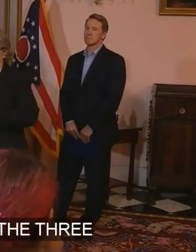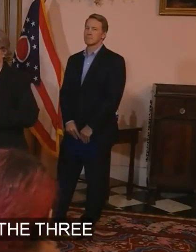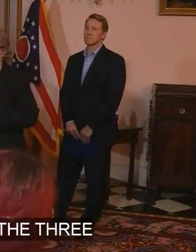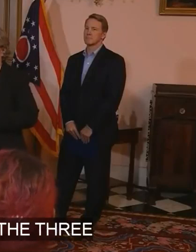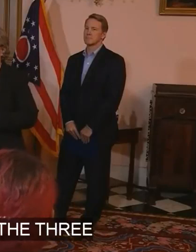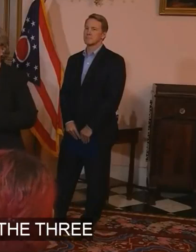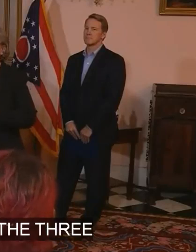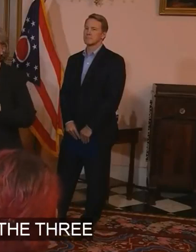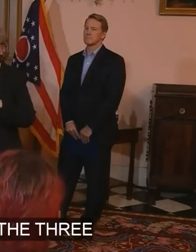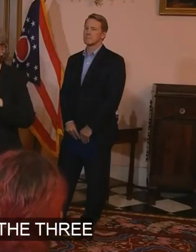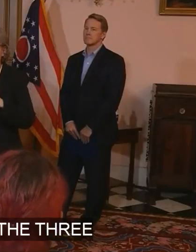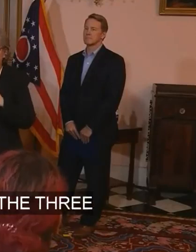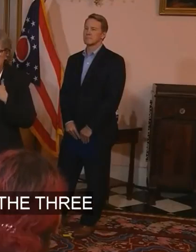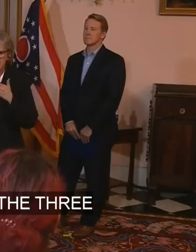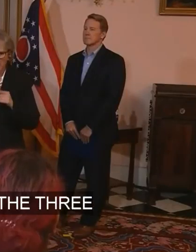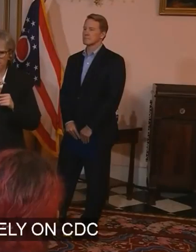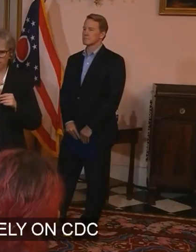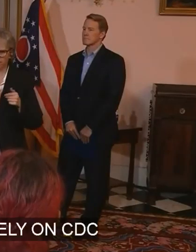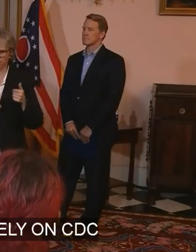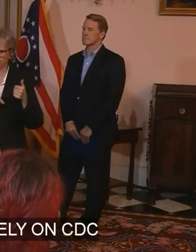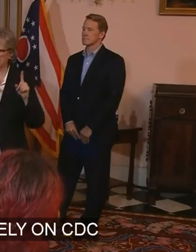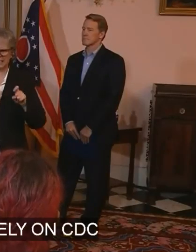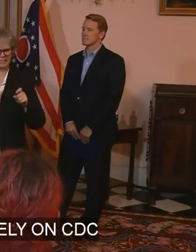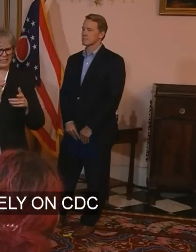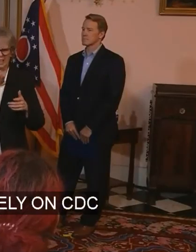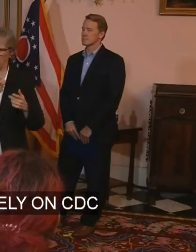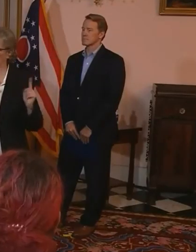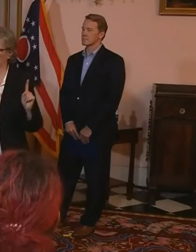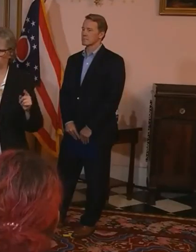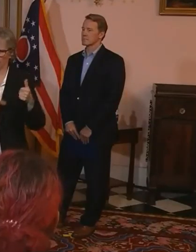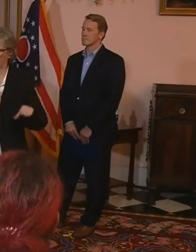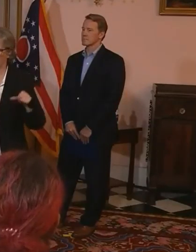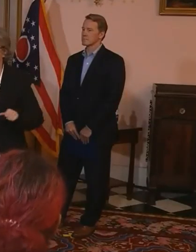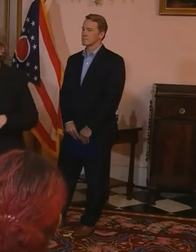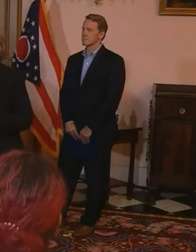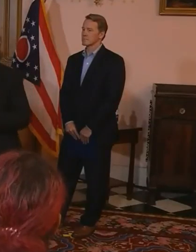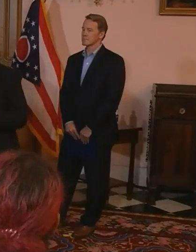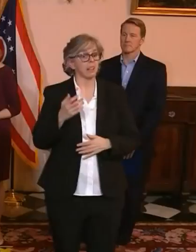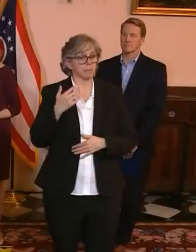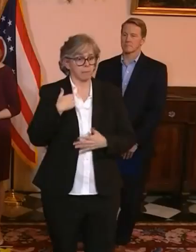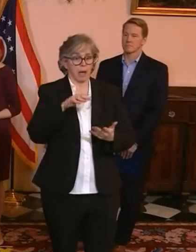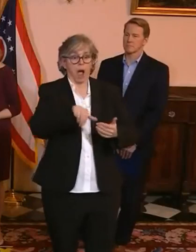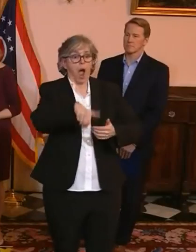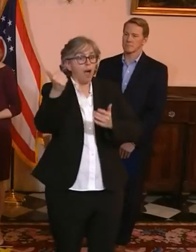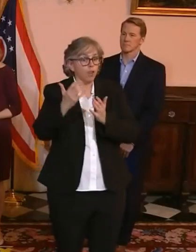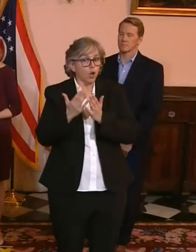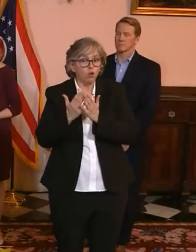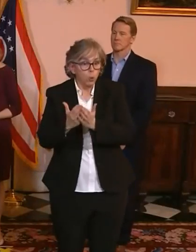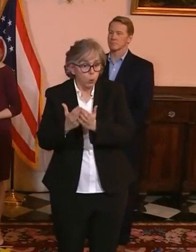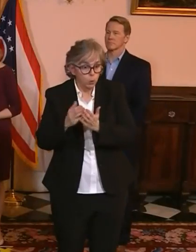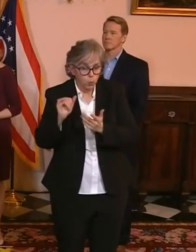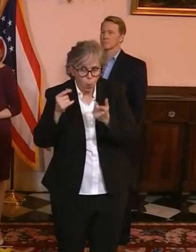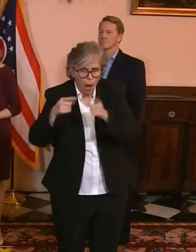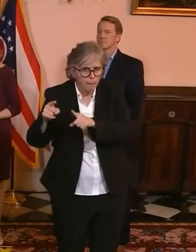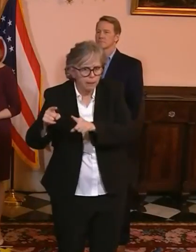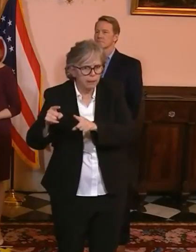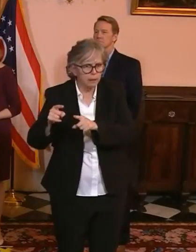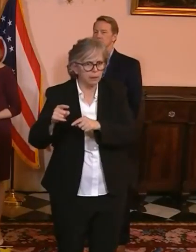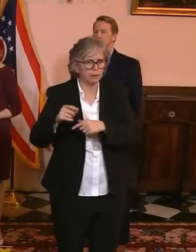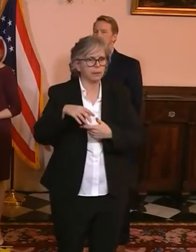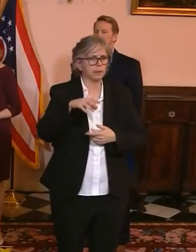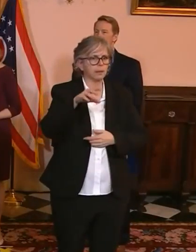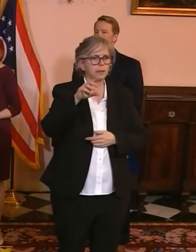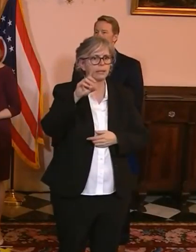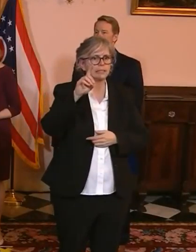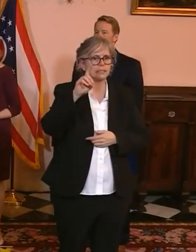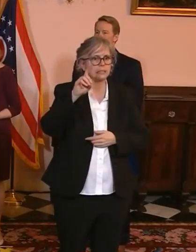of the Diamond Princess. We had other travelers returning. We began to monitor. And in Ohio, whenever